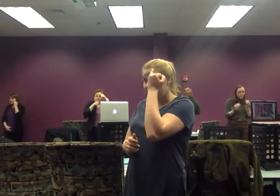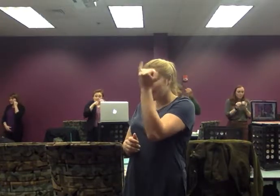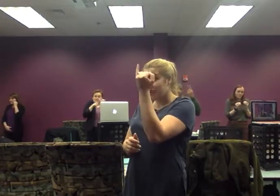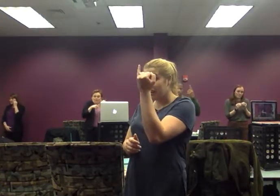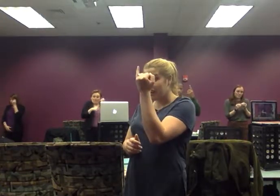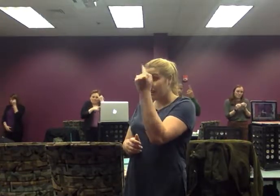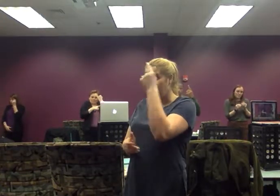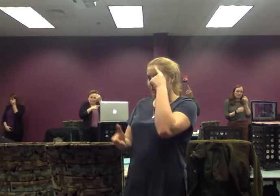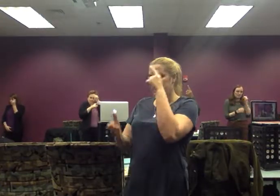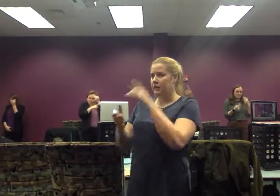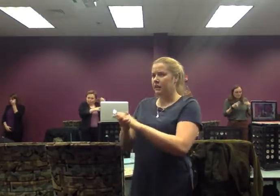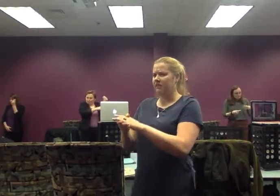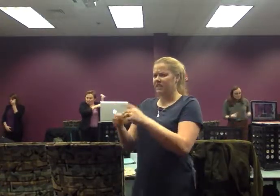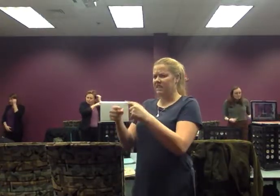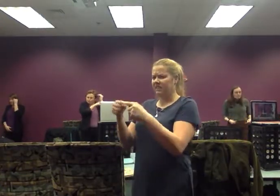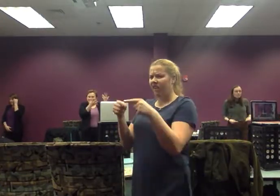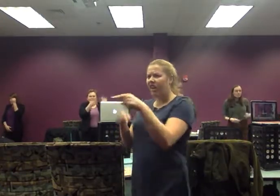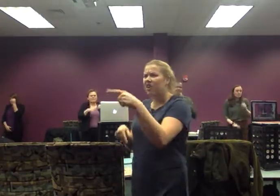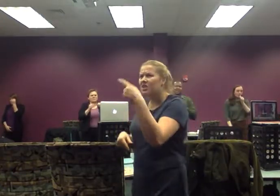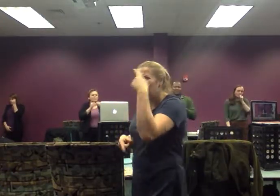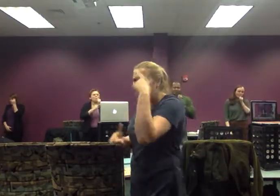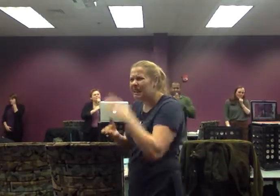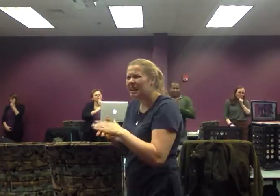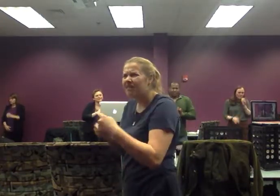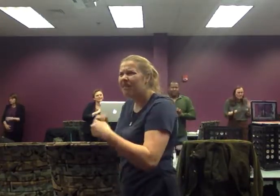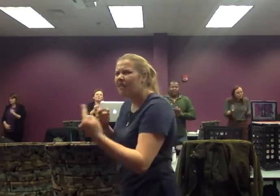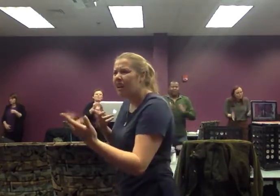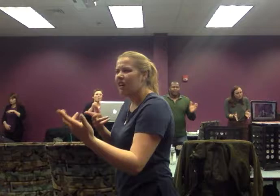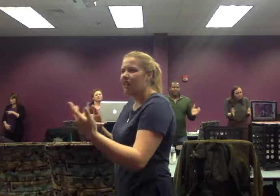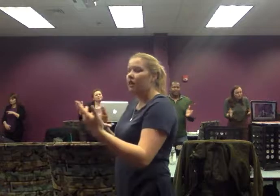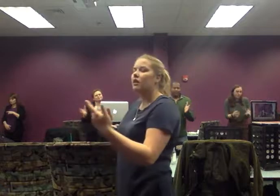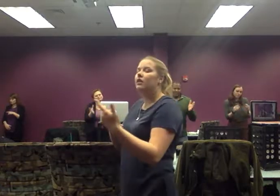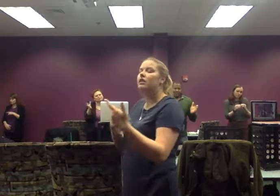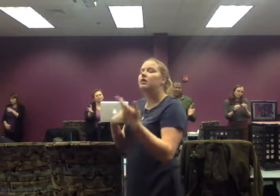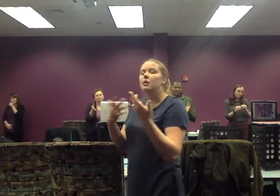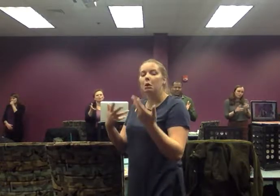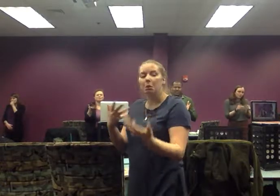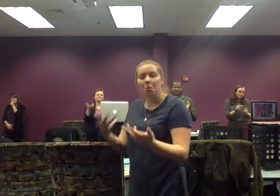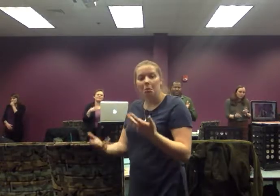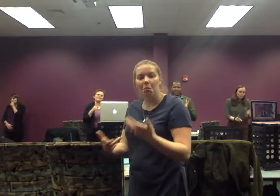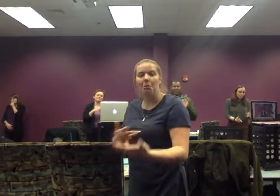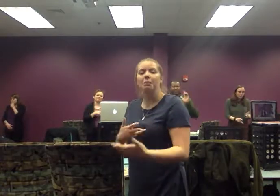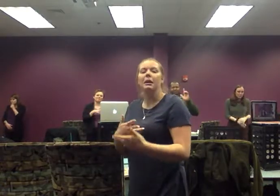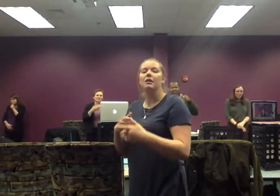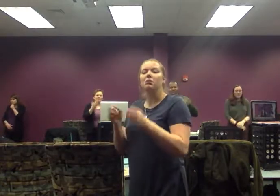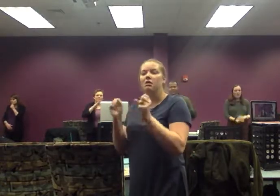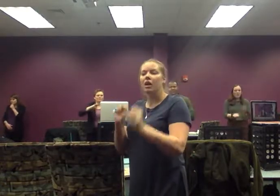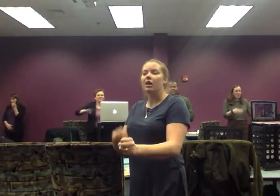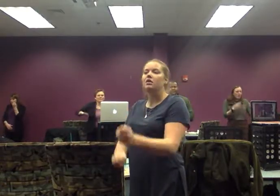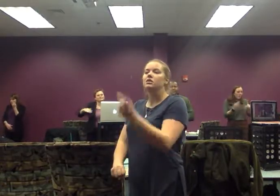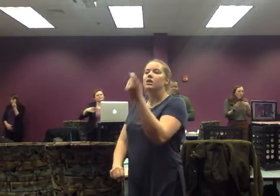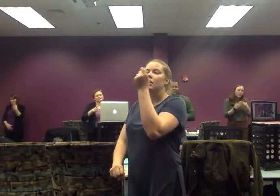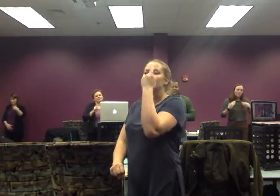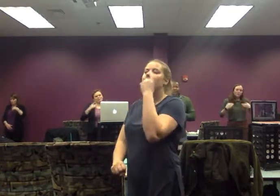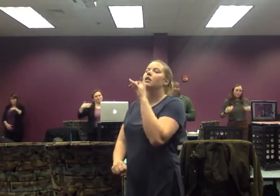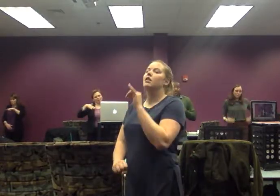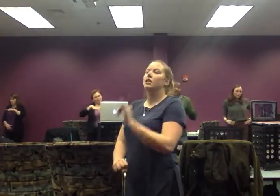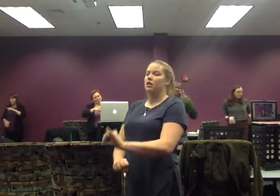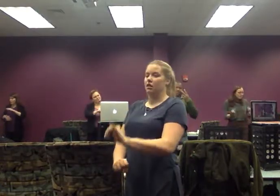point, and a little more encouraging in the long run to find that, yes, we're all human beings underneath. So with that in mind,